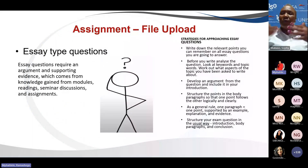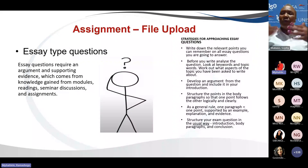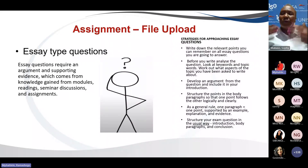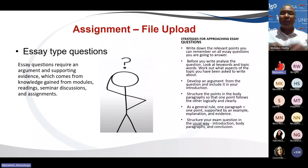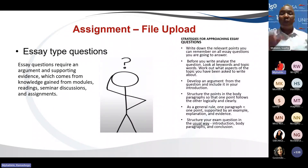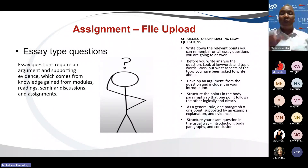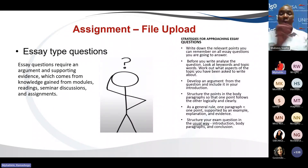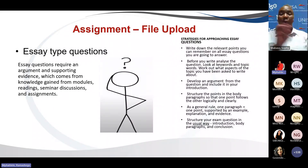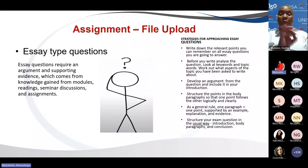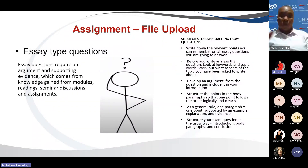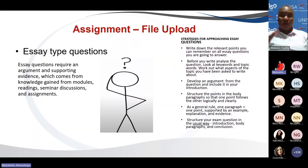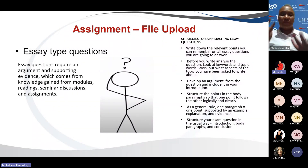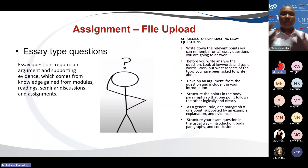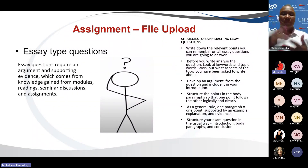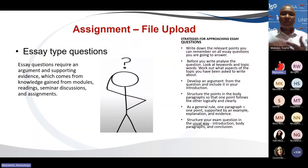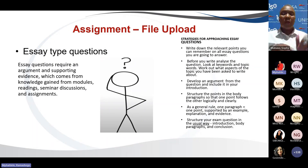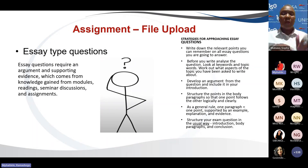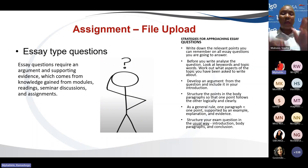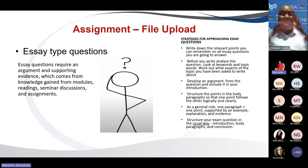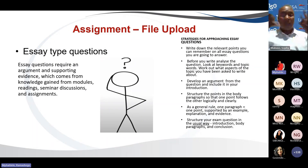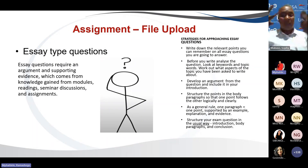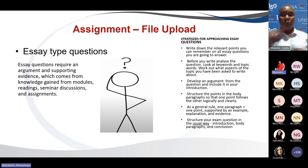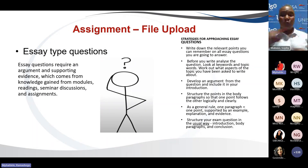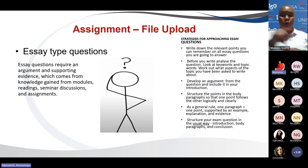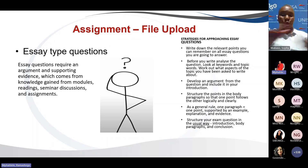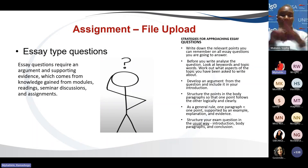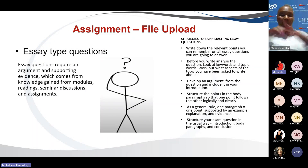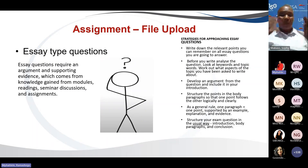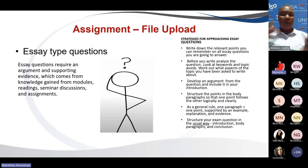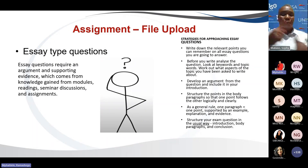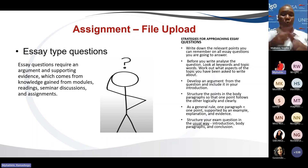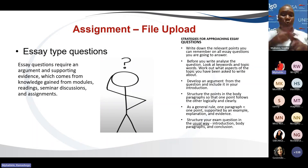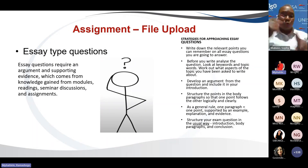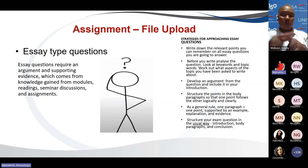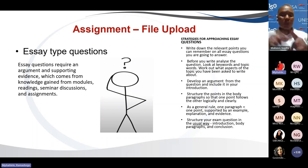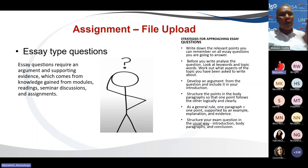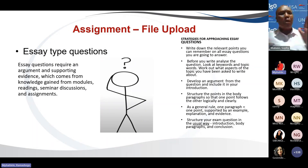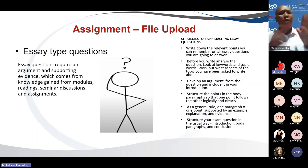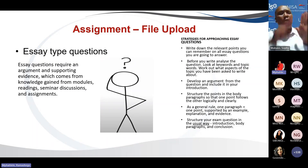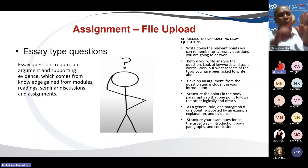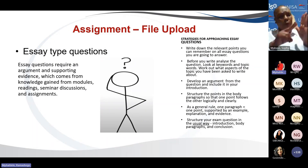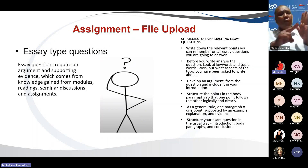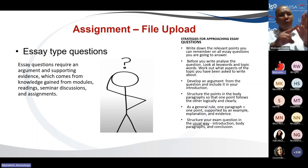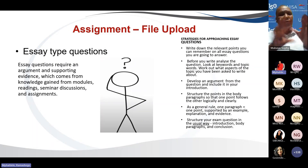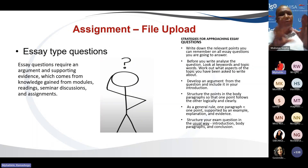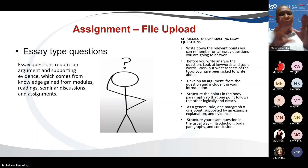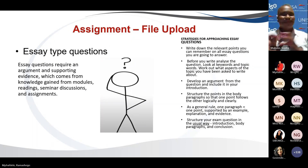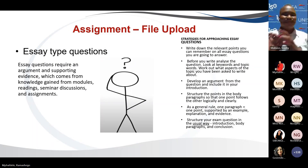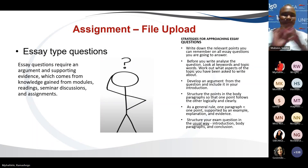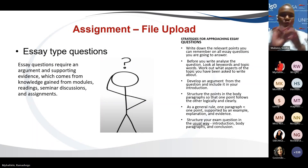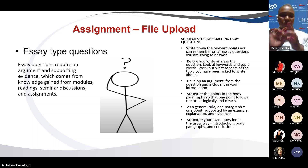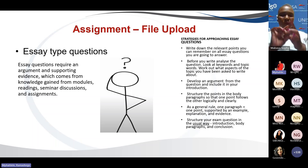then once you have identified those keywords, and then you see that they are linking to